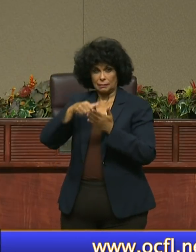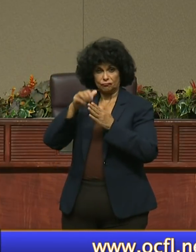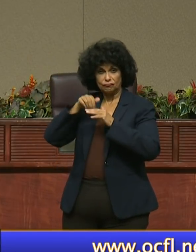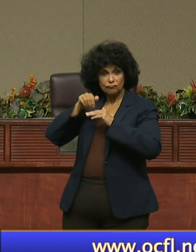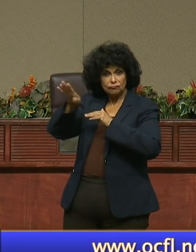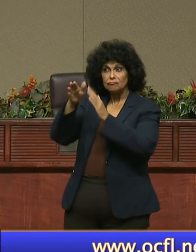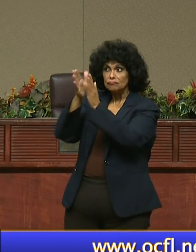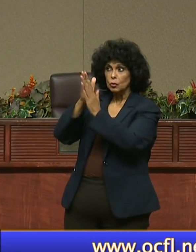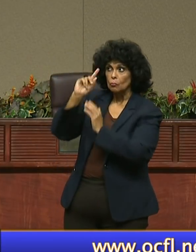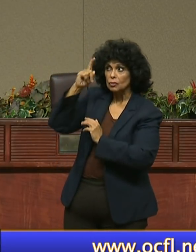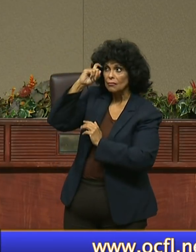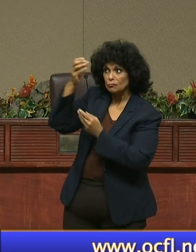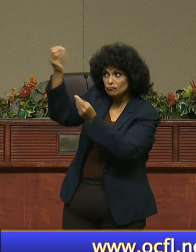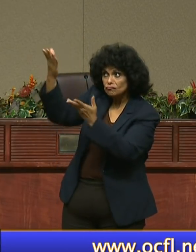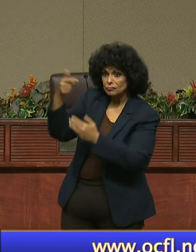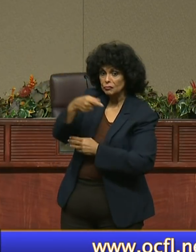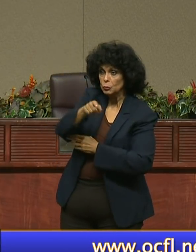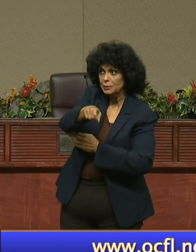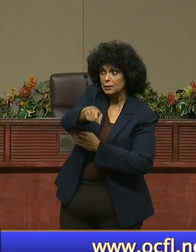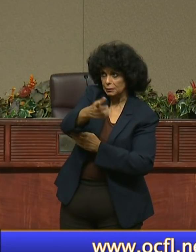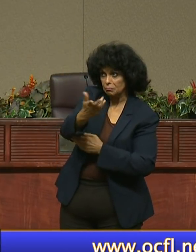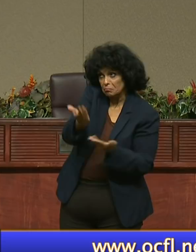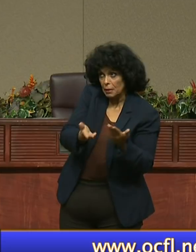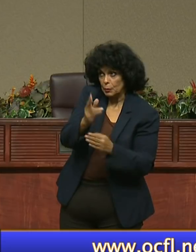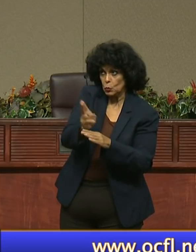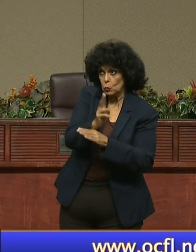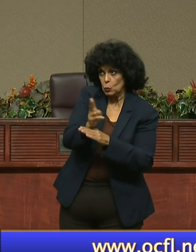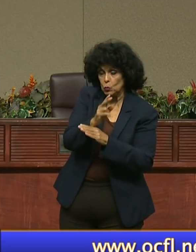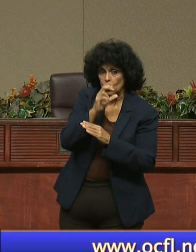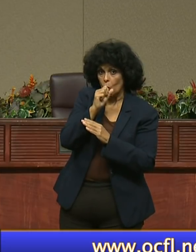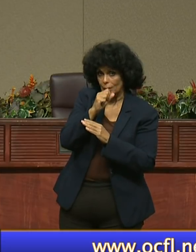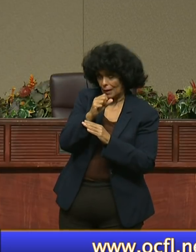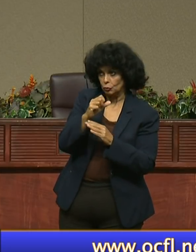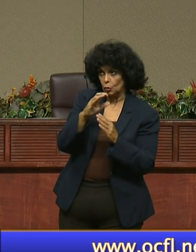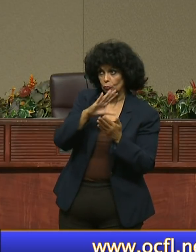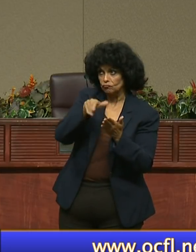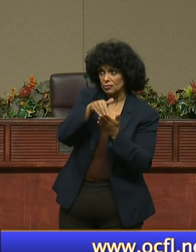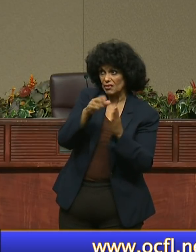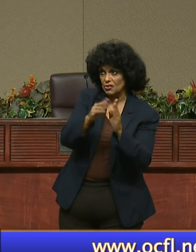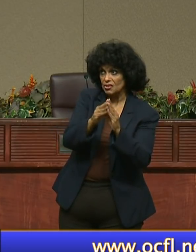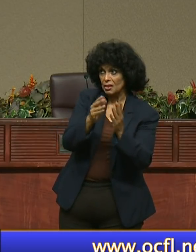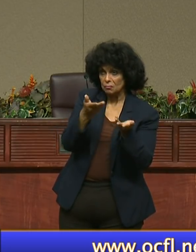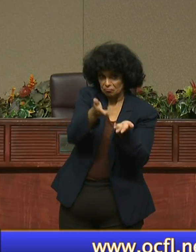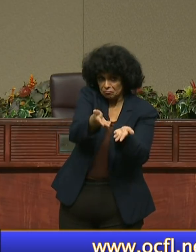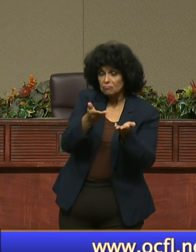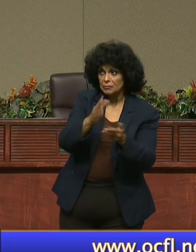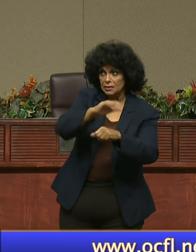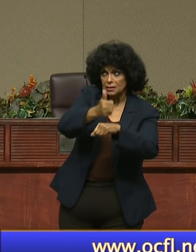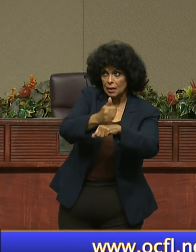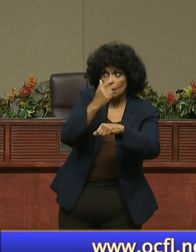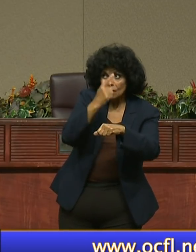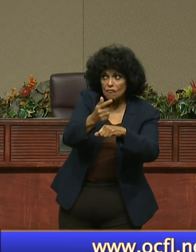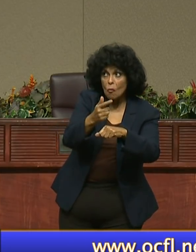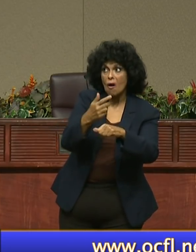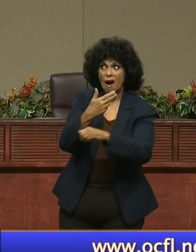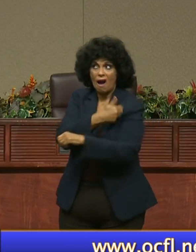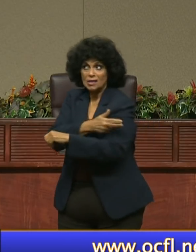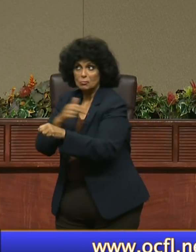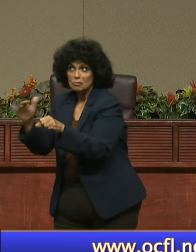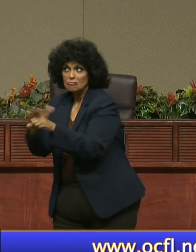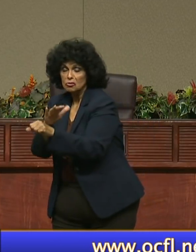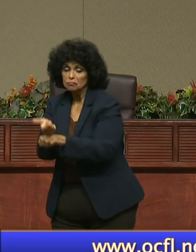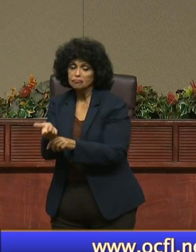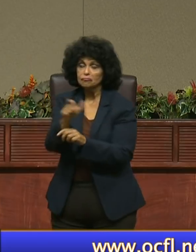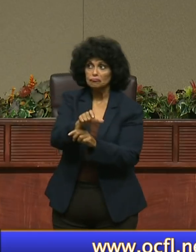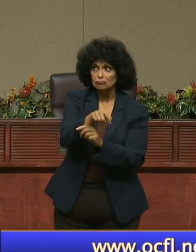Center could be a potential site as an alternate medical treatment site, and they have been evaluating our